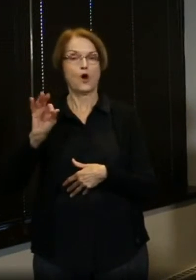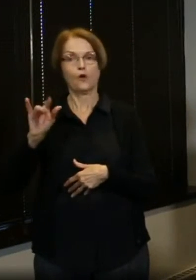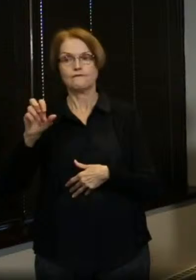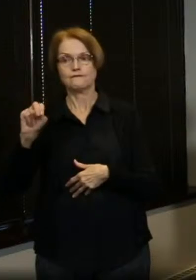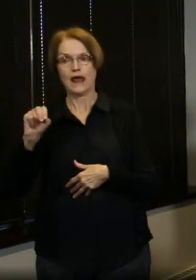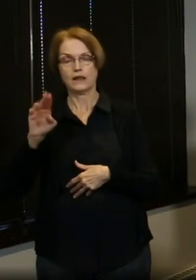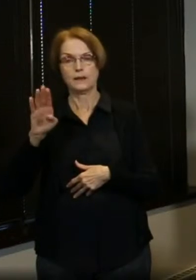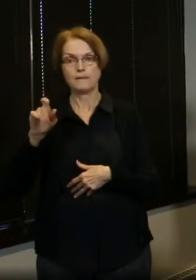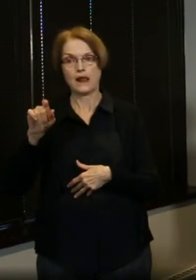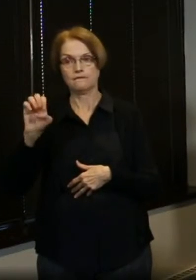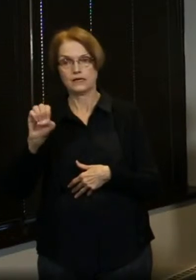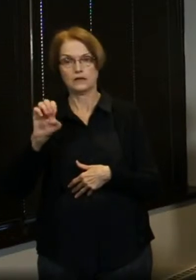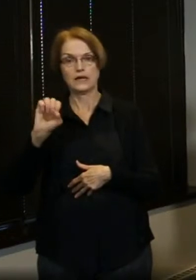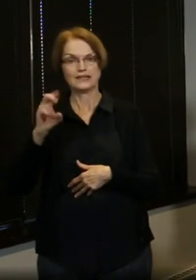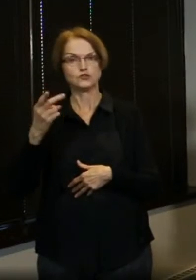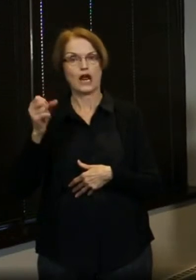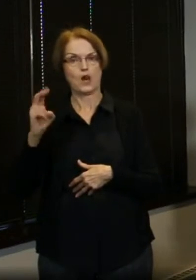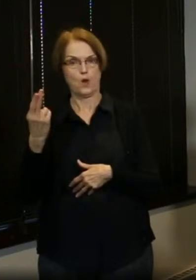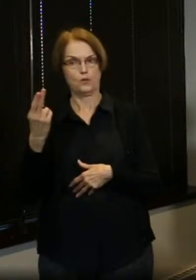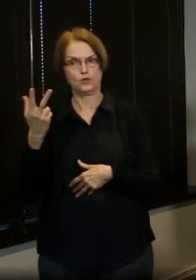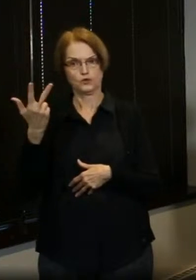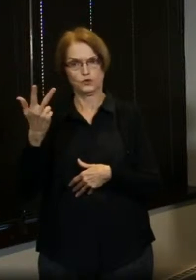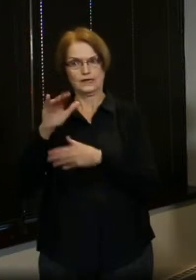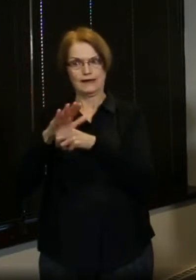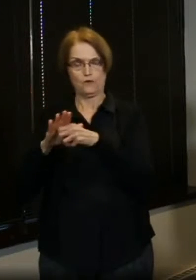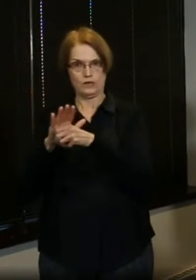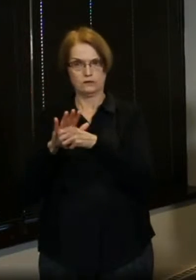O'Fallon, Belleville, and Shiloh.